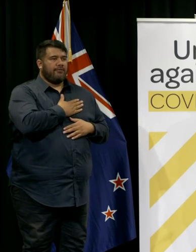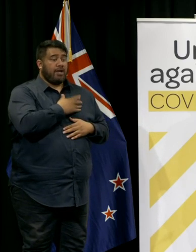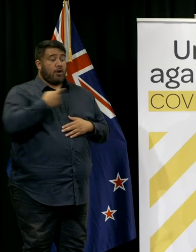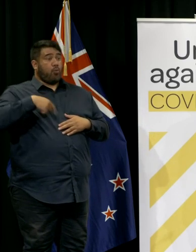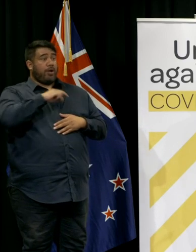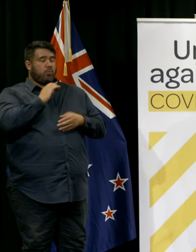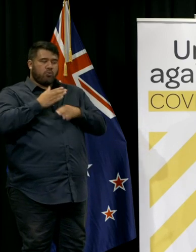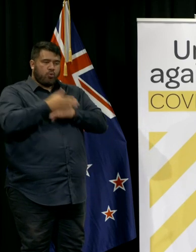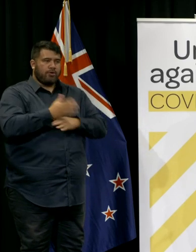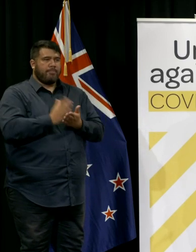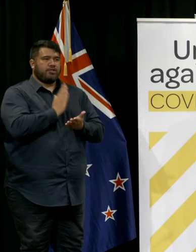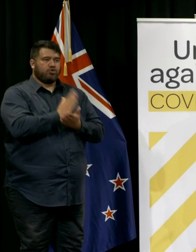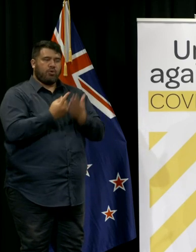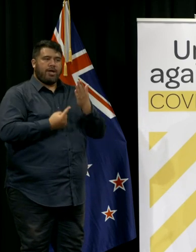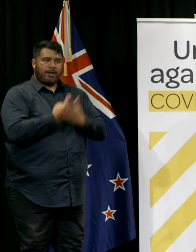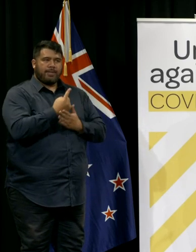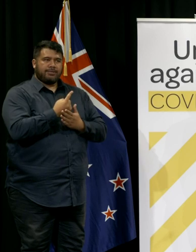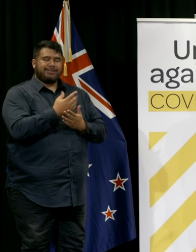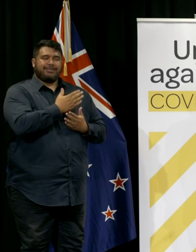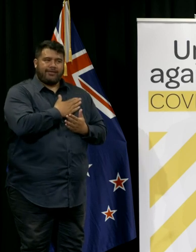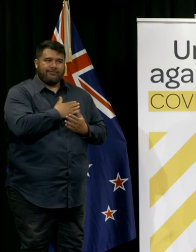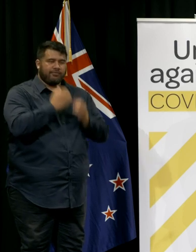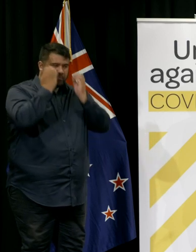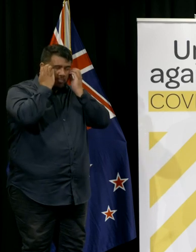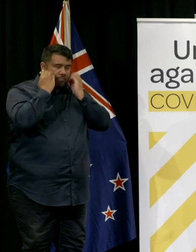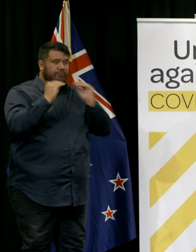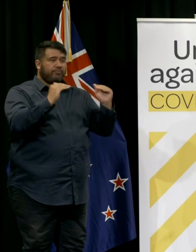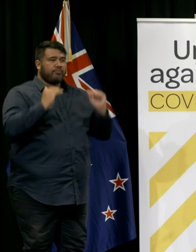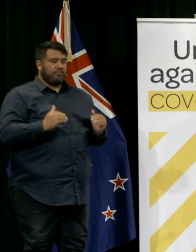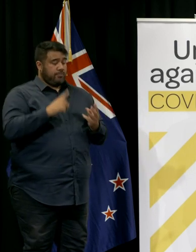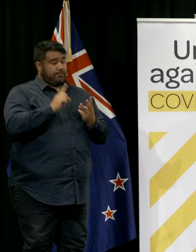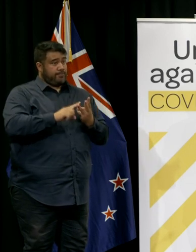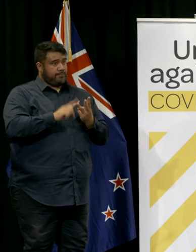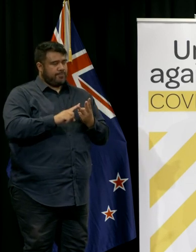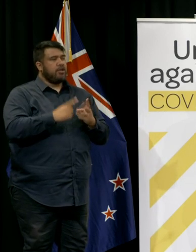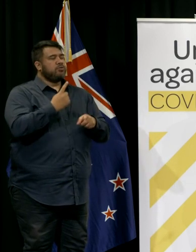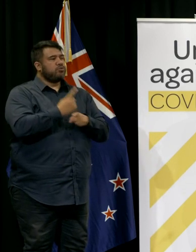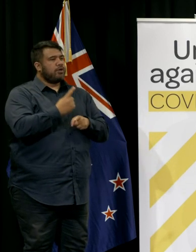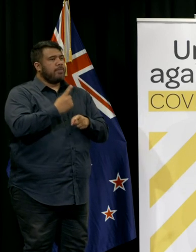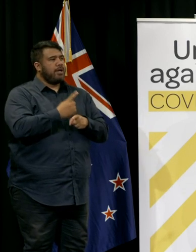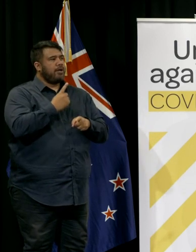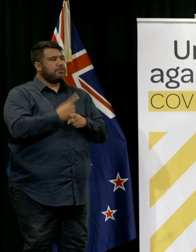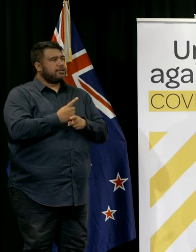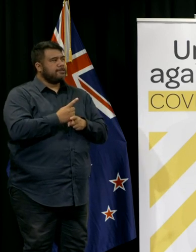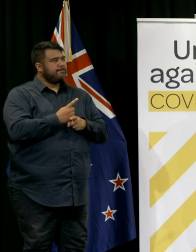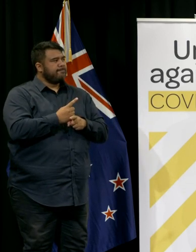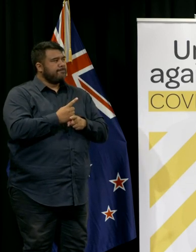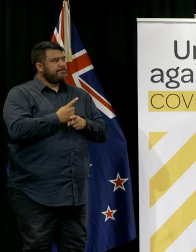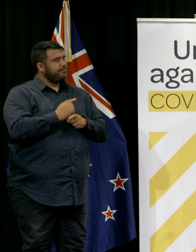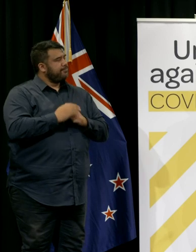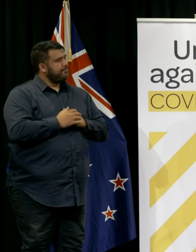to ensure that happens. The third thing I'd like to talk about is how we're greeting and